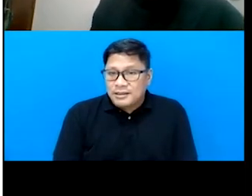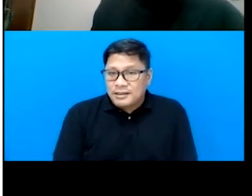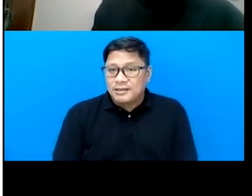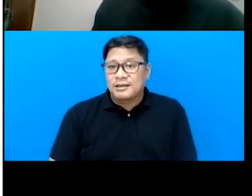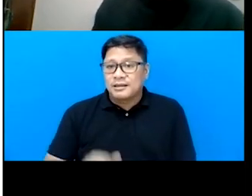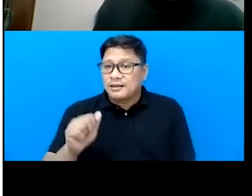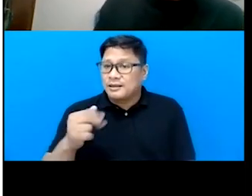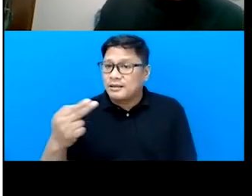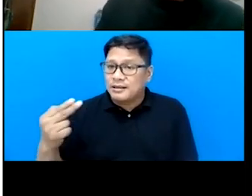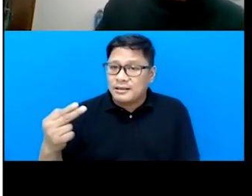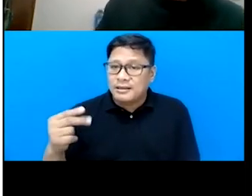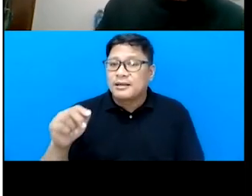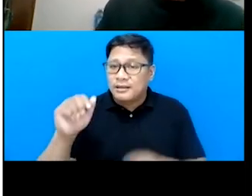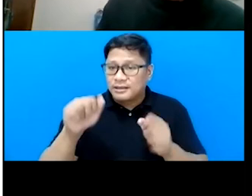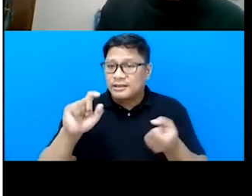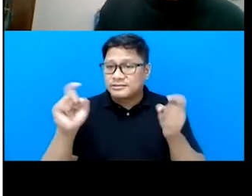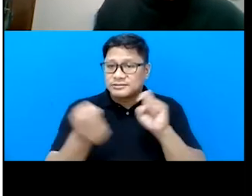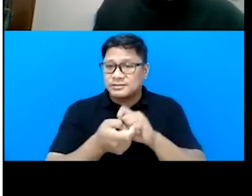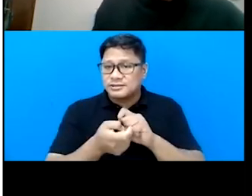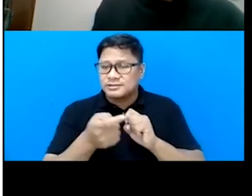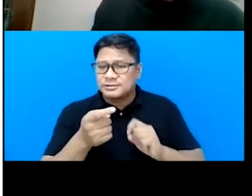Then you can just change,